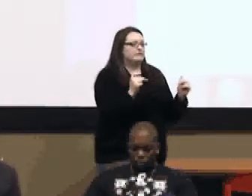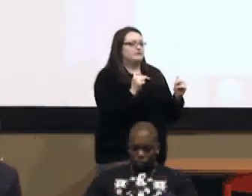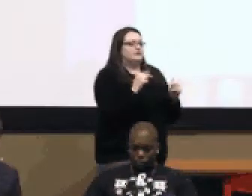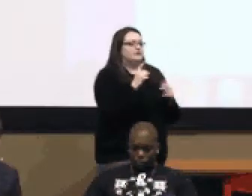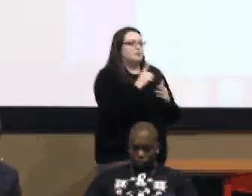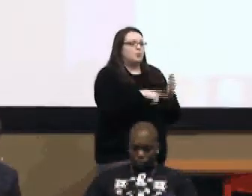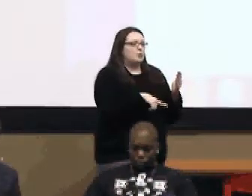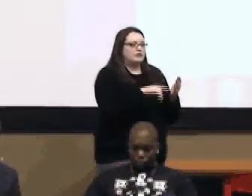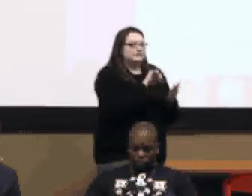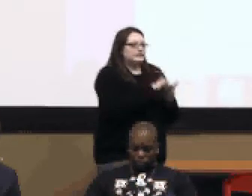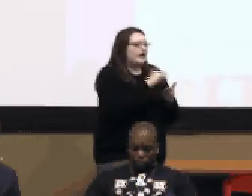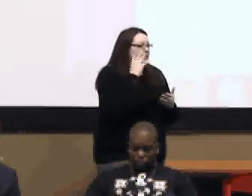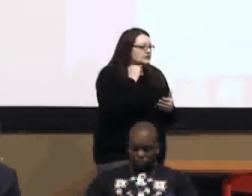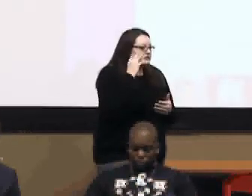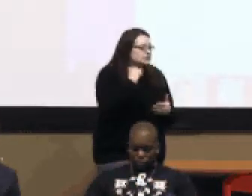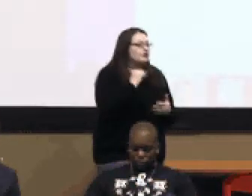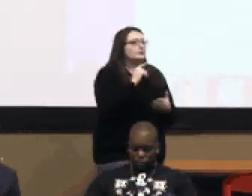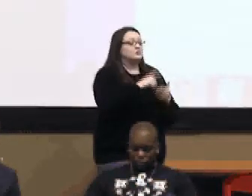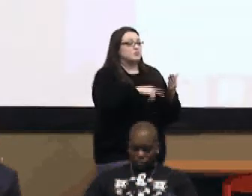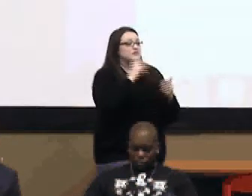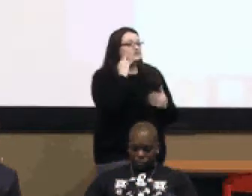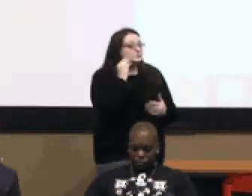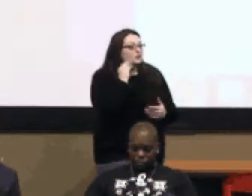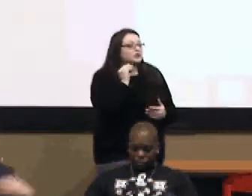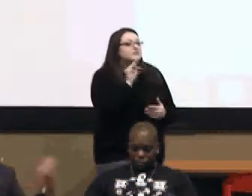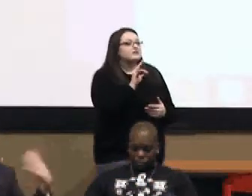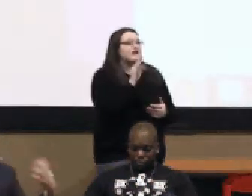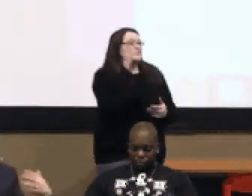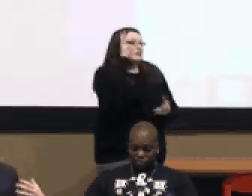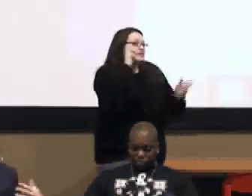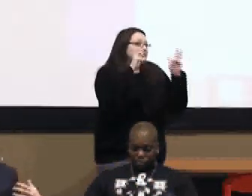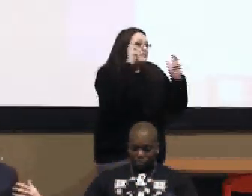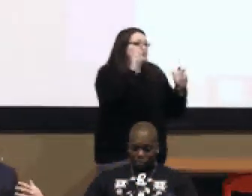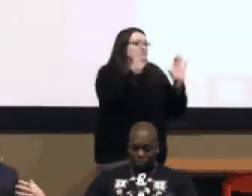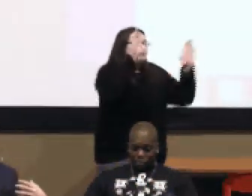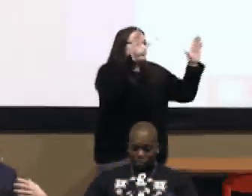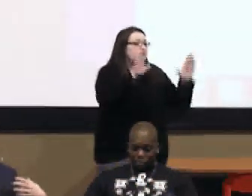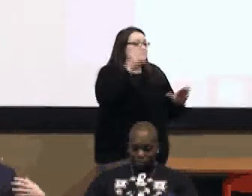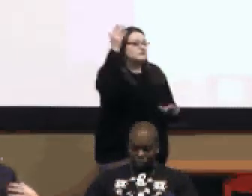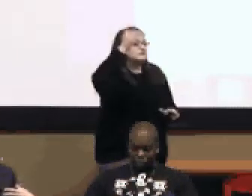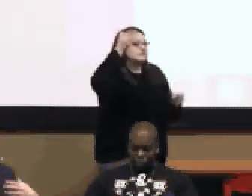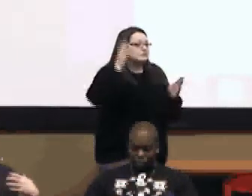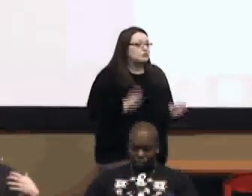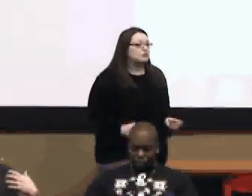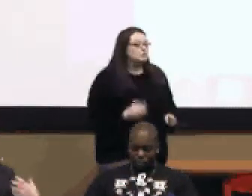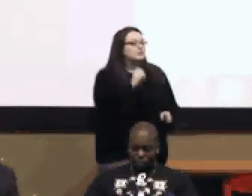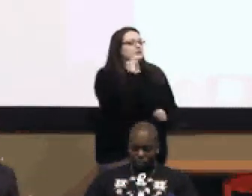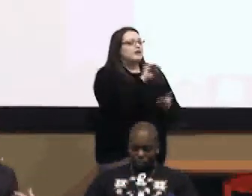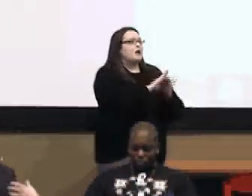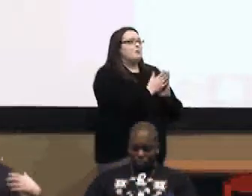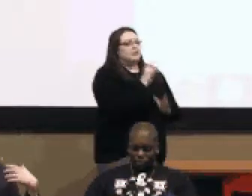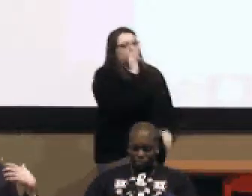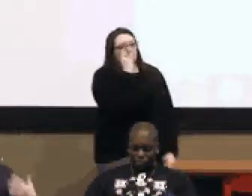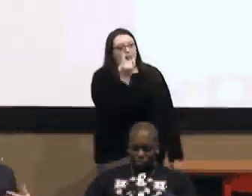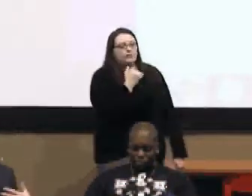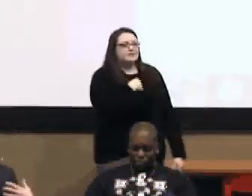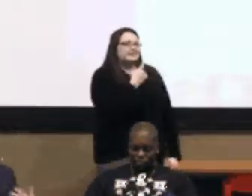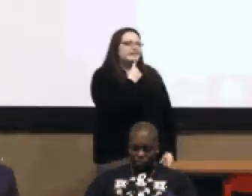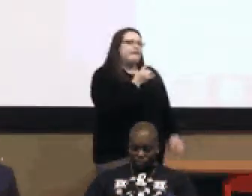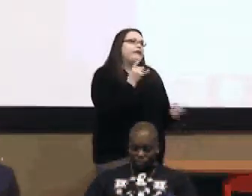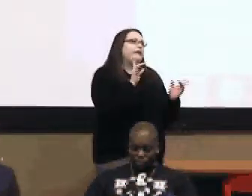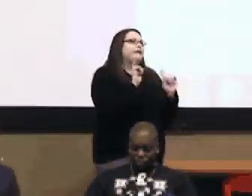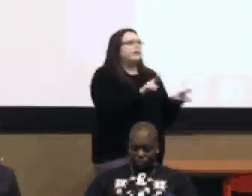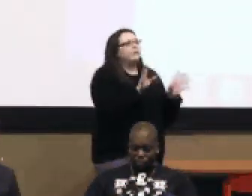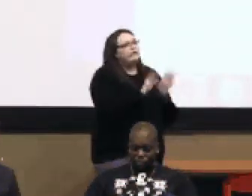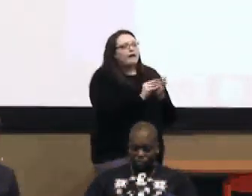that experience? And what is the experience of listening to these great speakers and not being bored? I always say, like, I hate